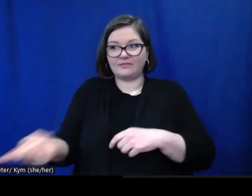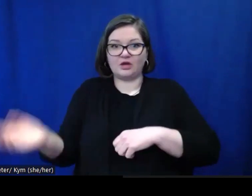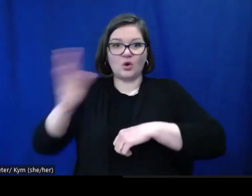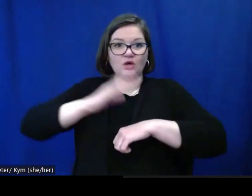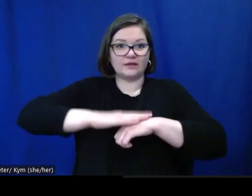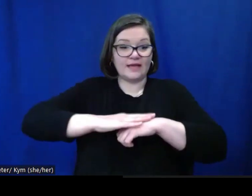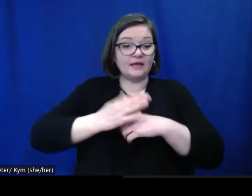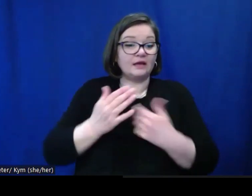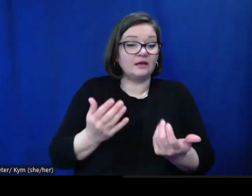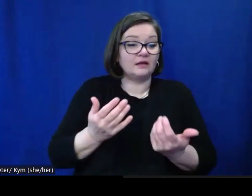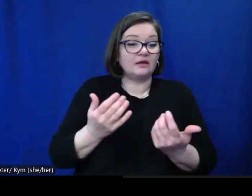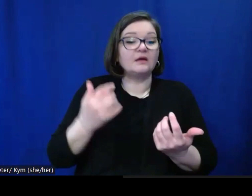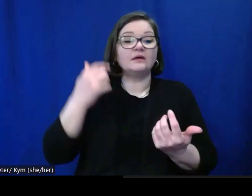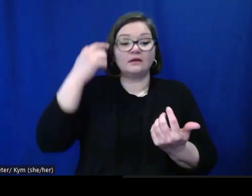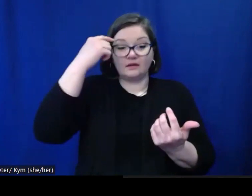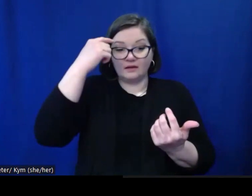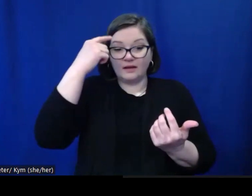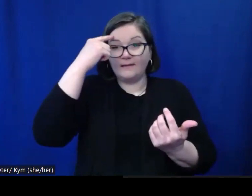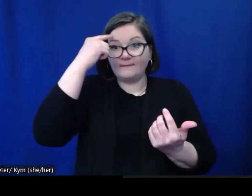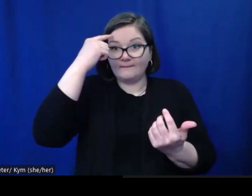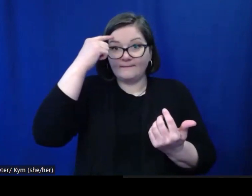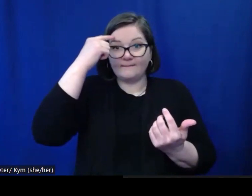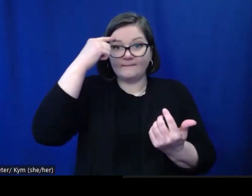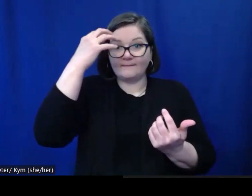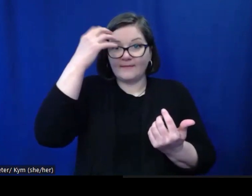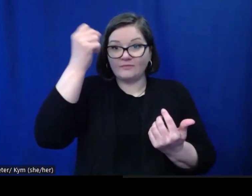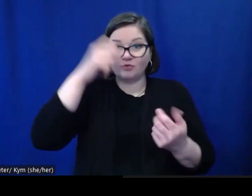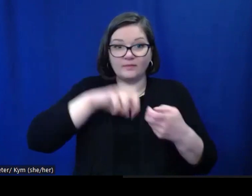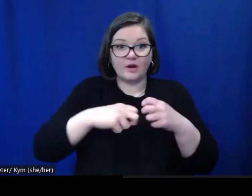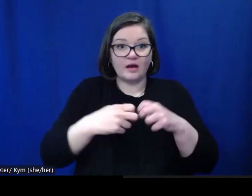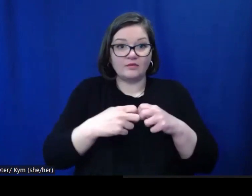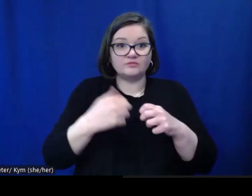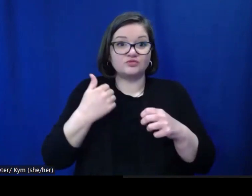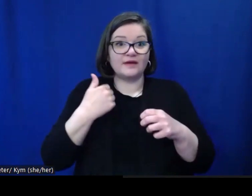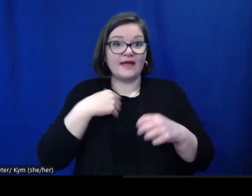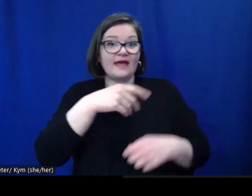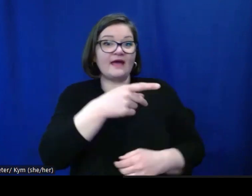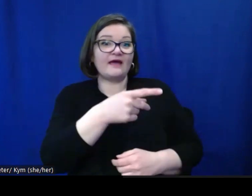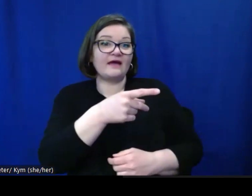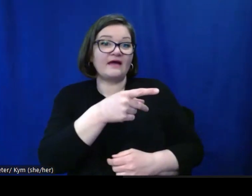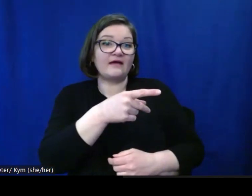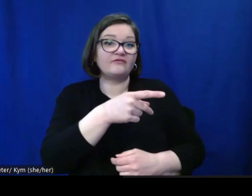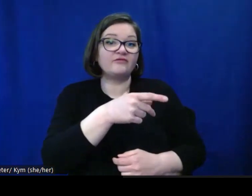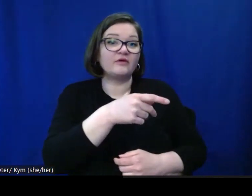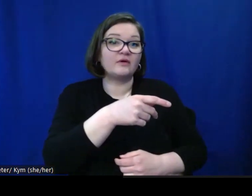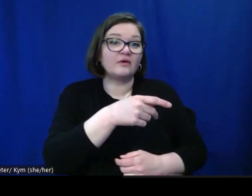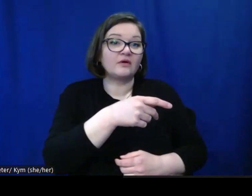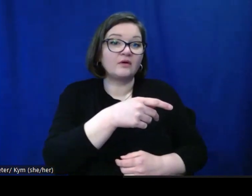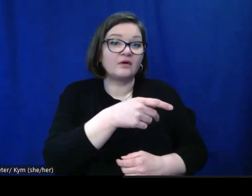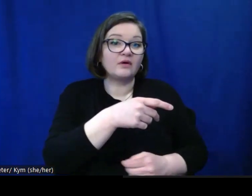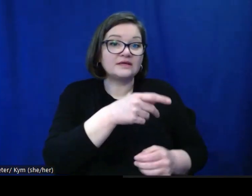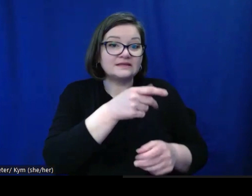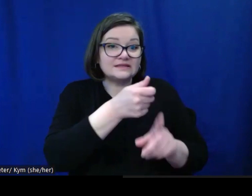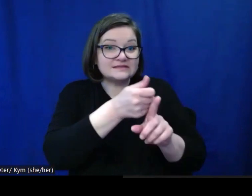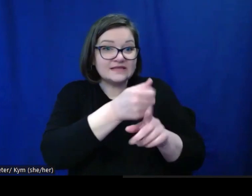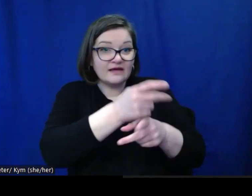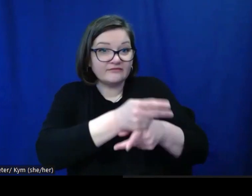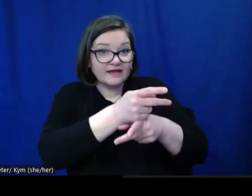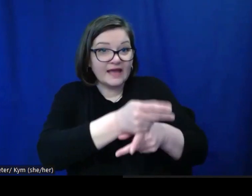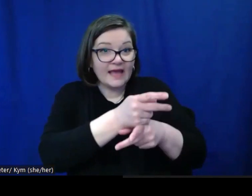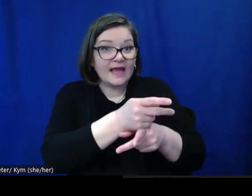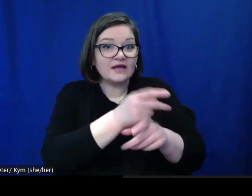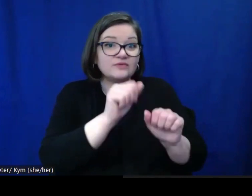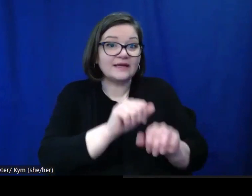Memory problems. Once again, I have precocious self-care, so I can do the things that are way above